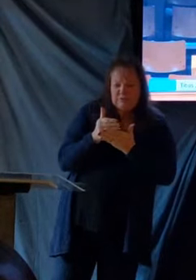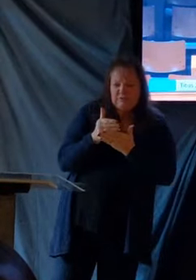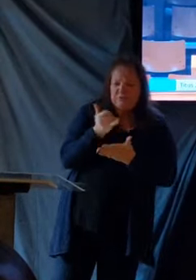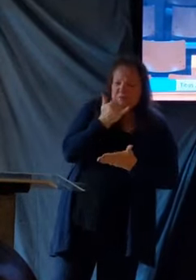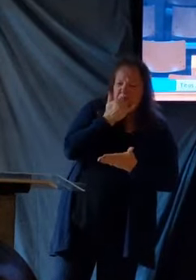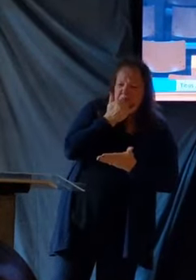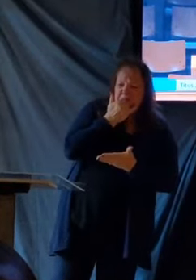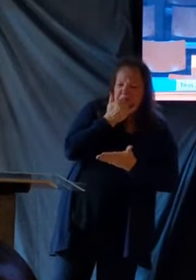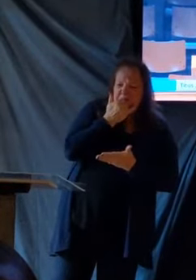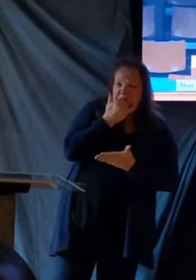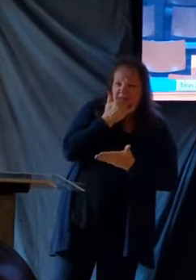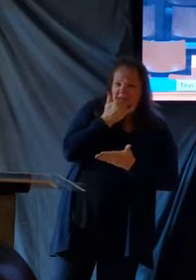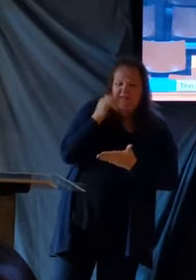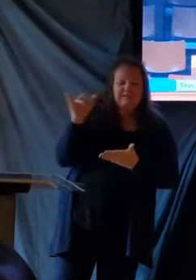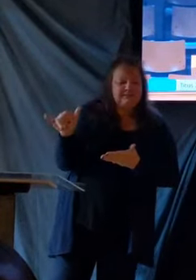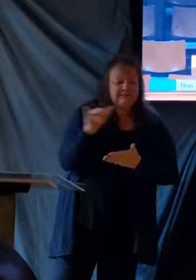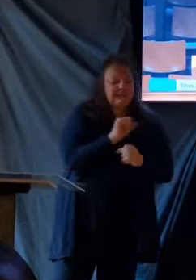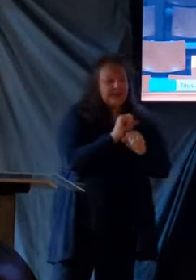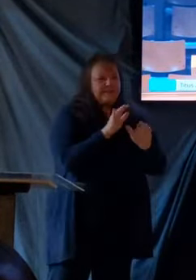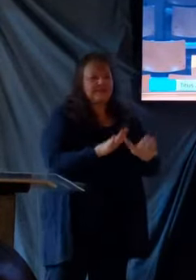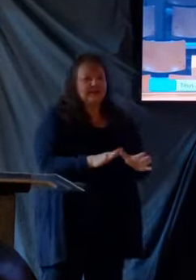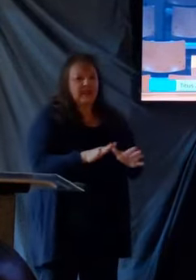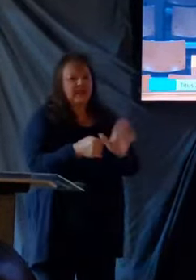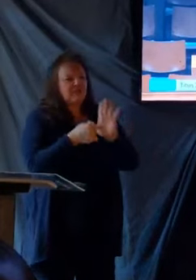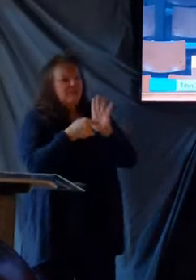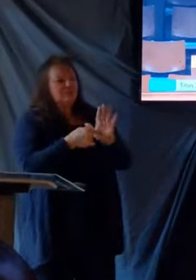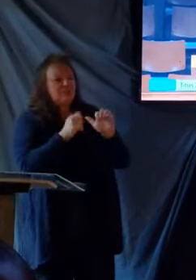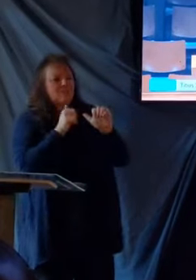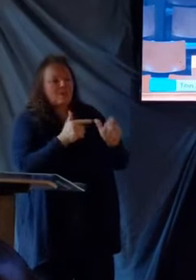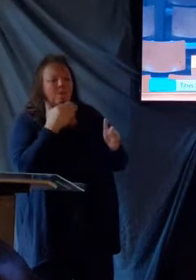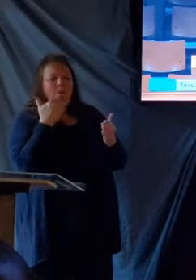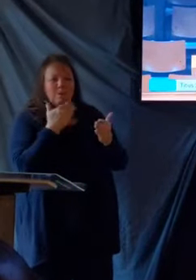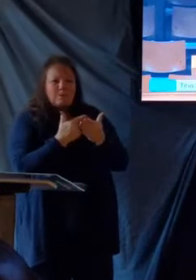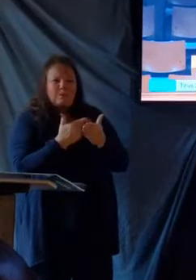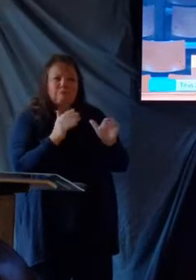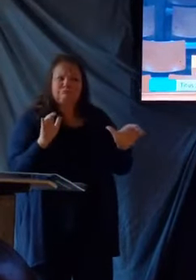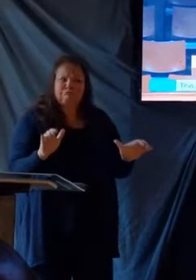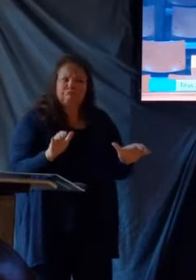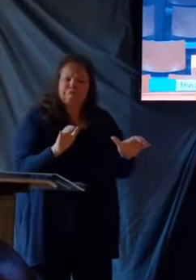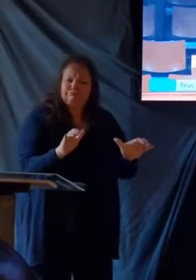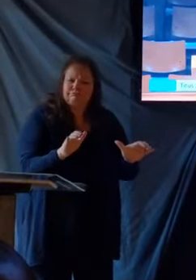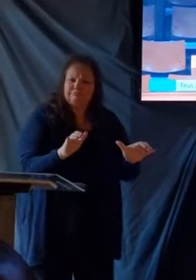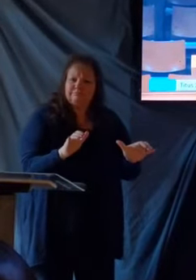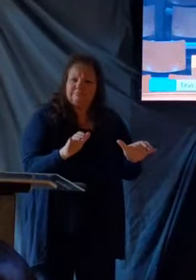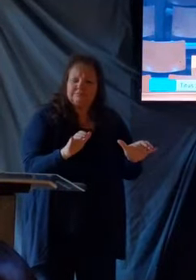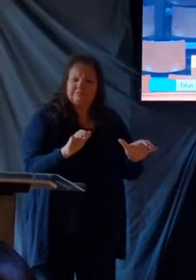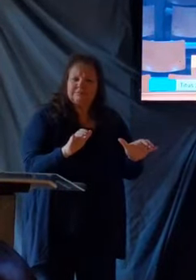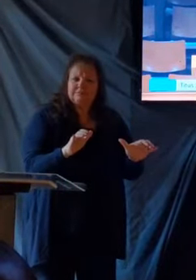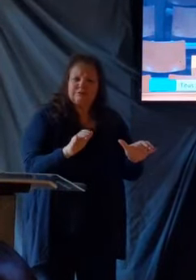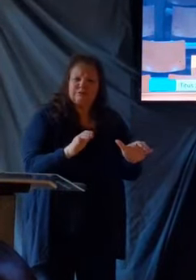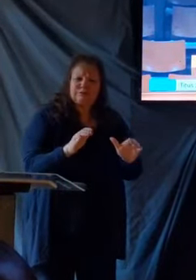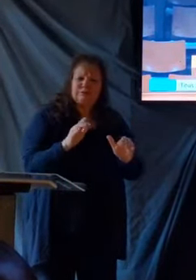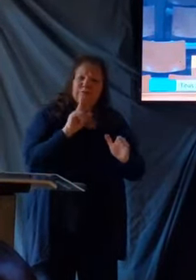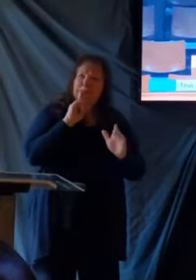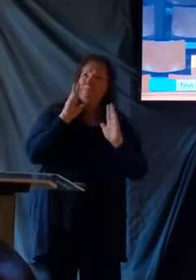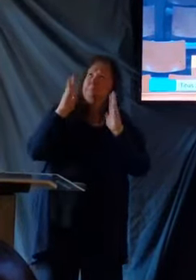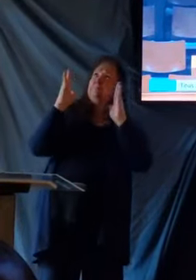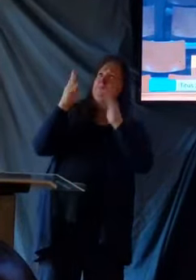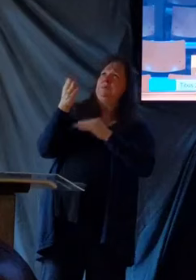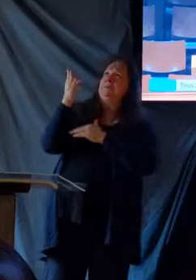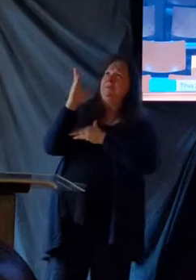mistreated. That would be a slave. You show all good faith. so that it will adorn the doctrine of